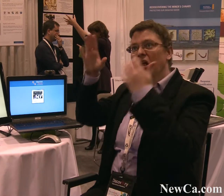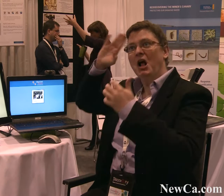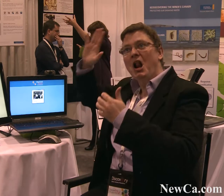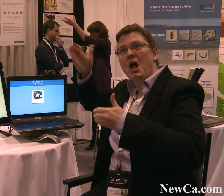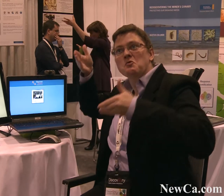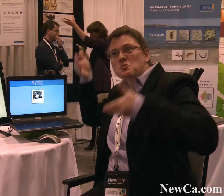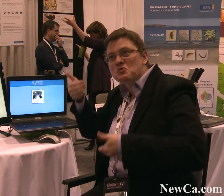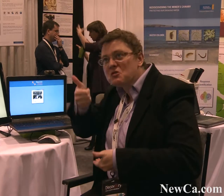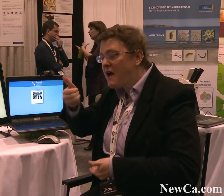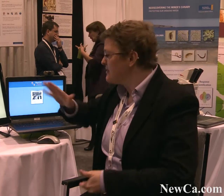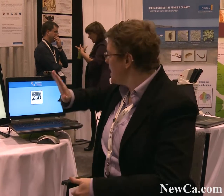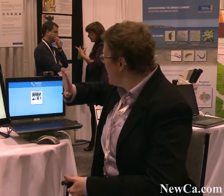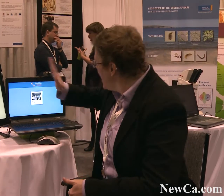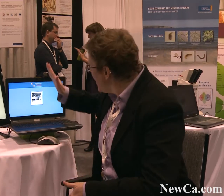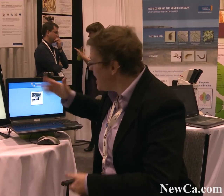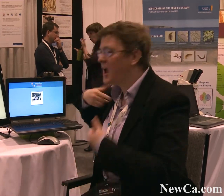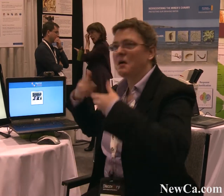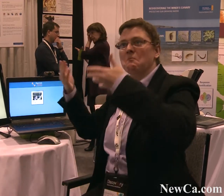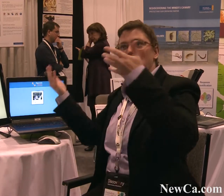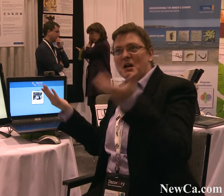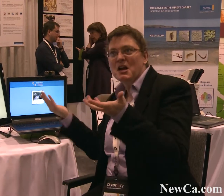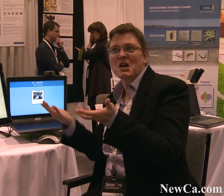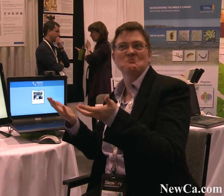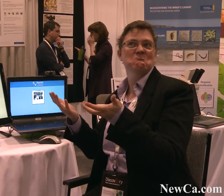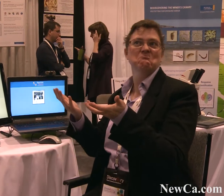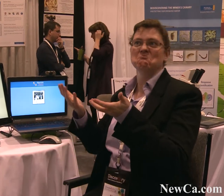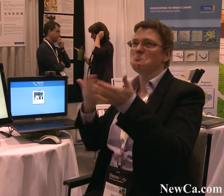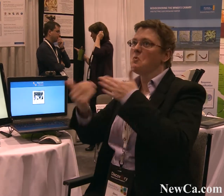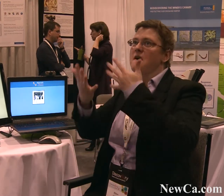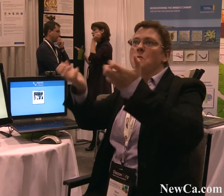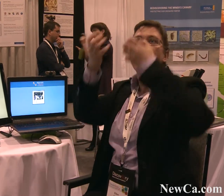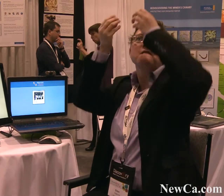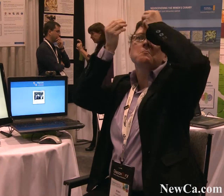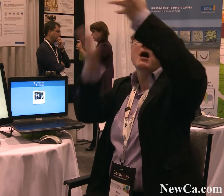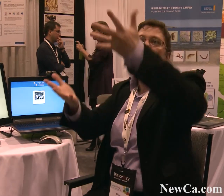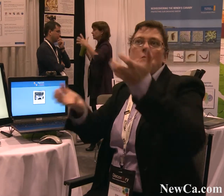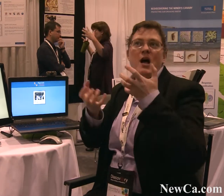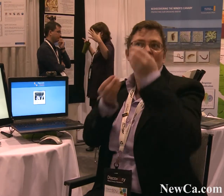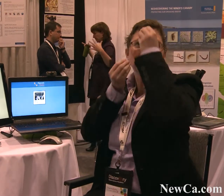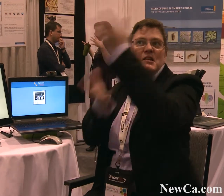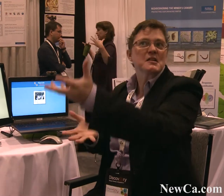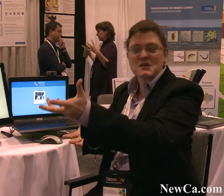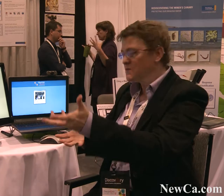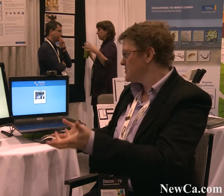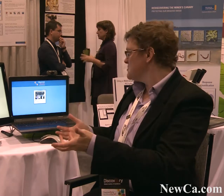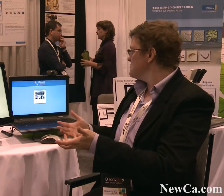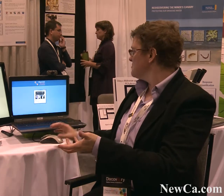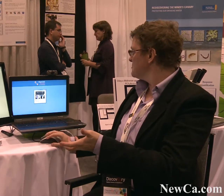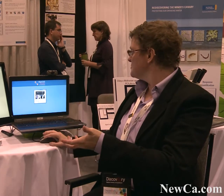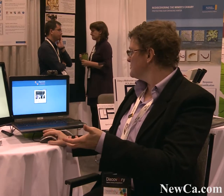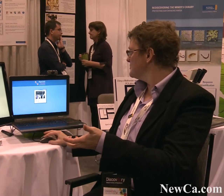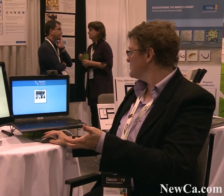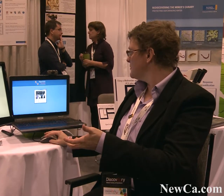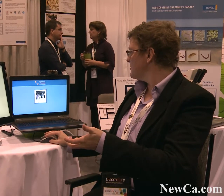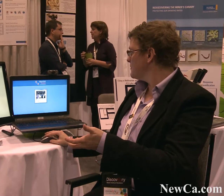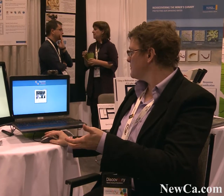You can sign a greeting or any kind of content. I might sign here a welcome message that I might want to post on a